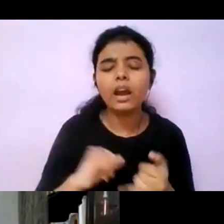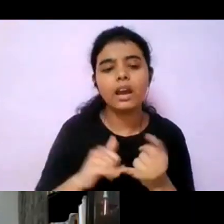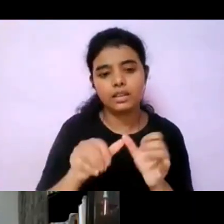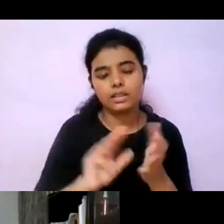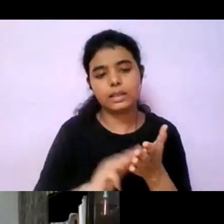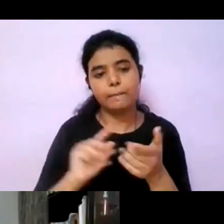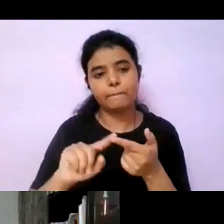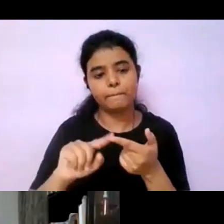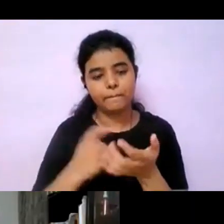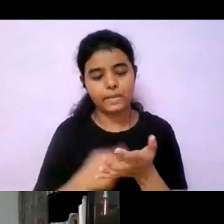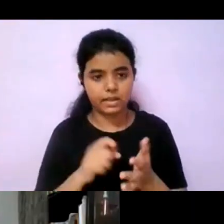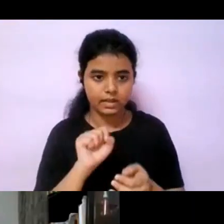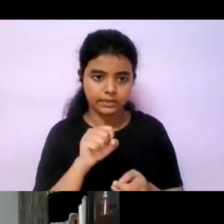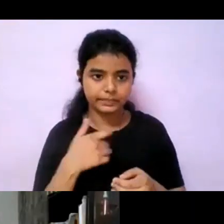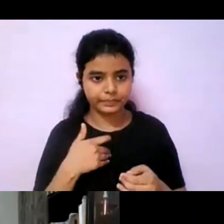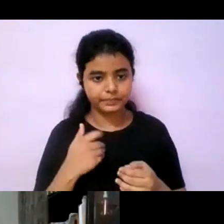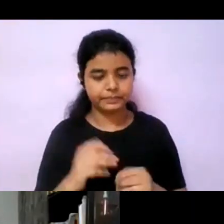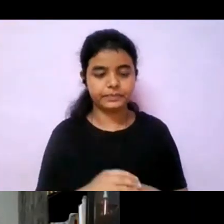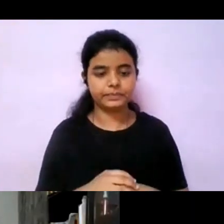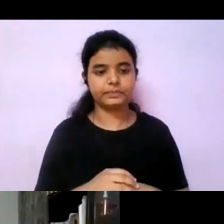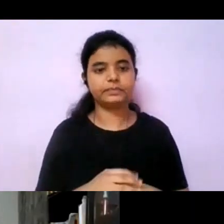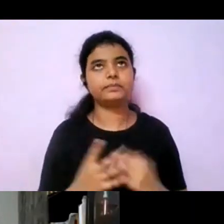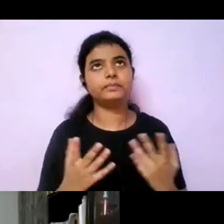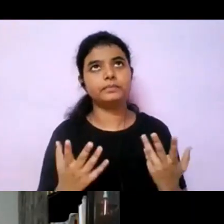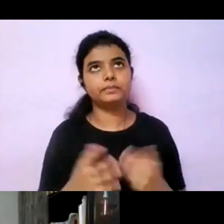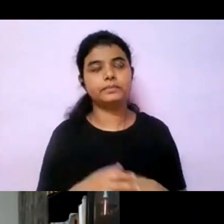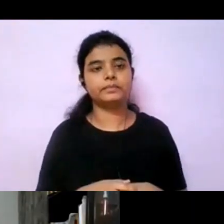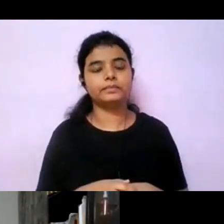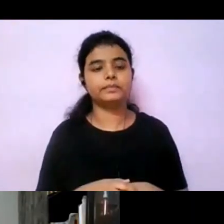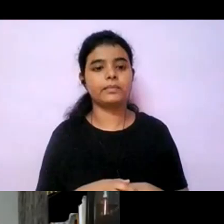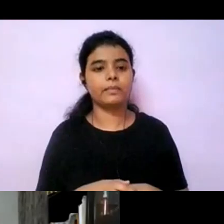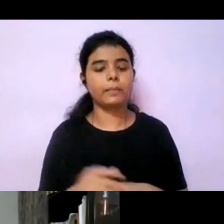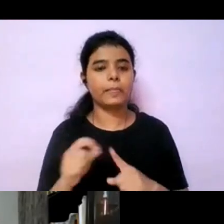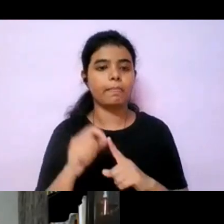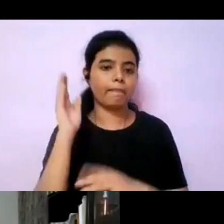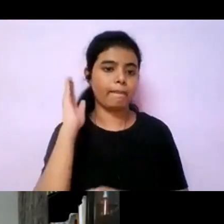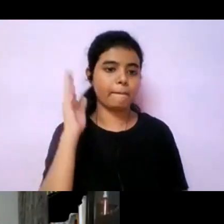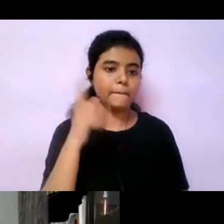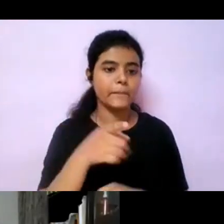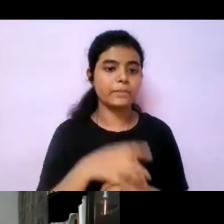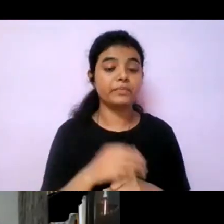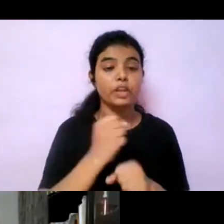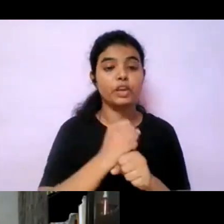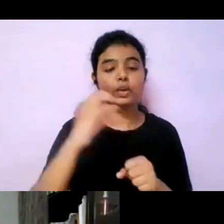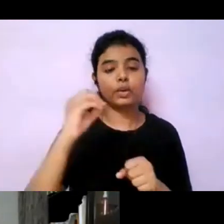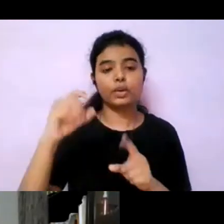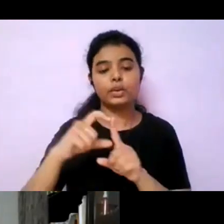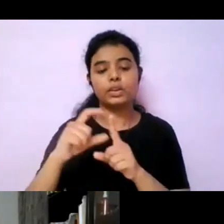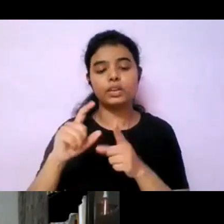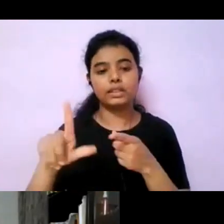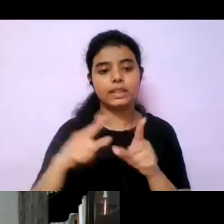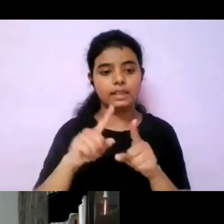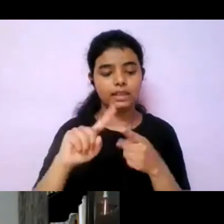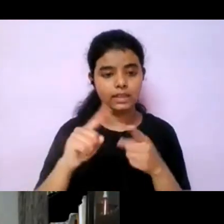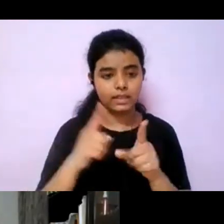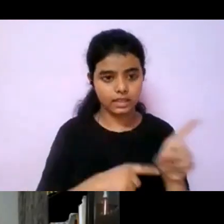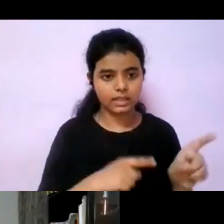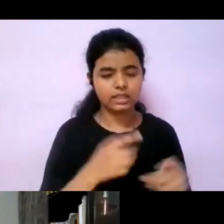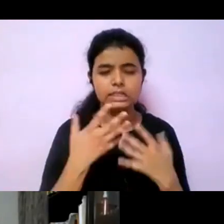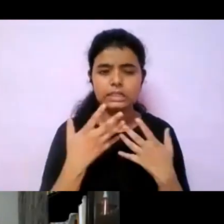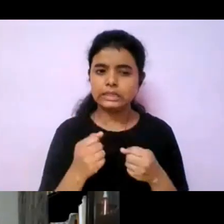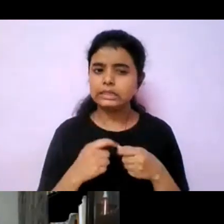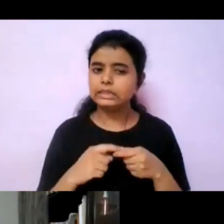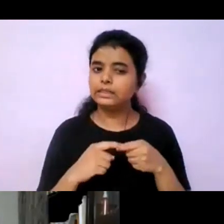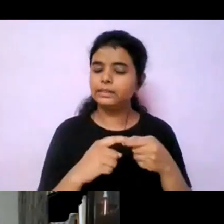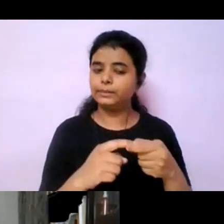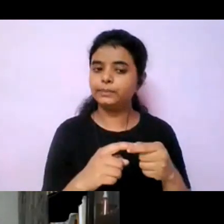Go ahead. Professor Goodley, I want to ask a